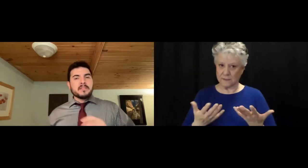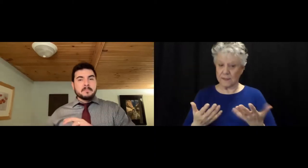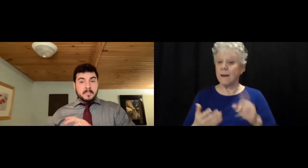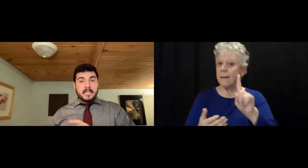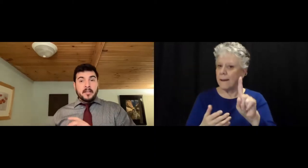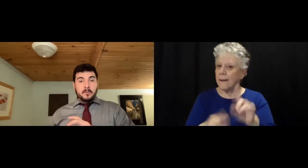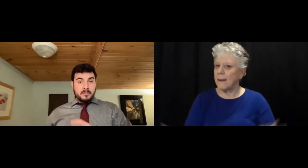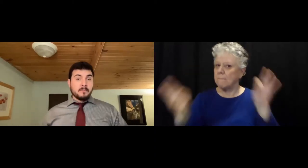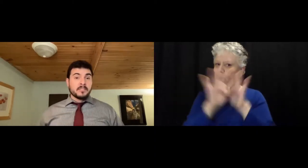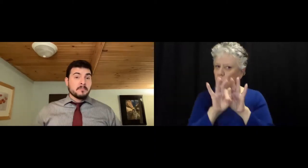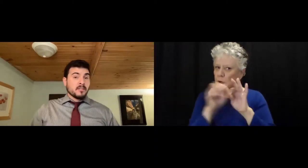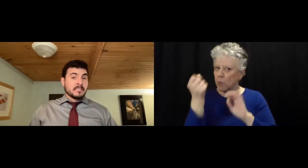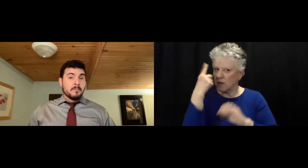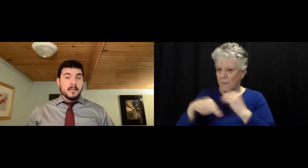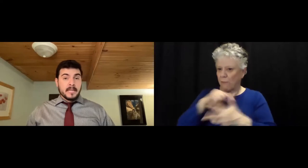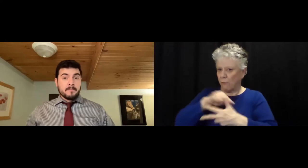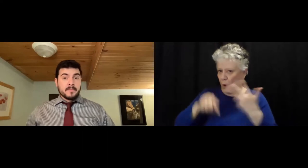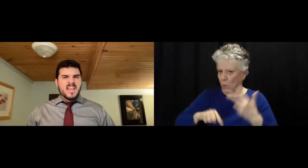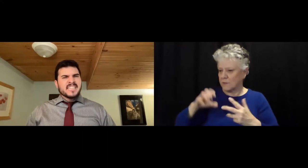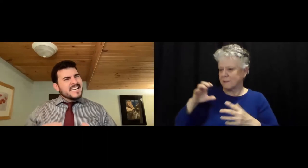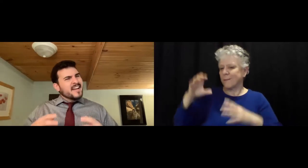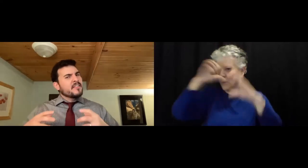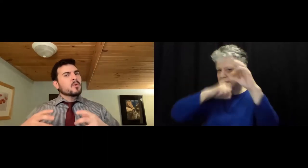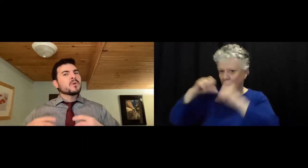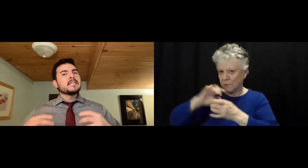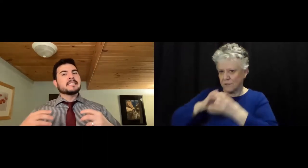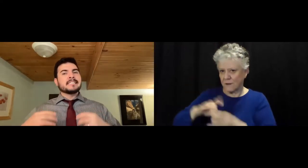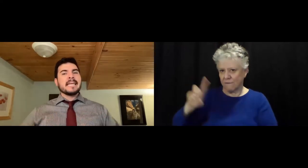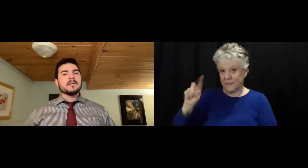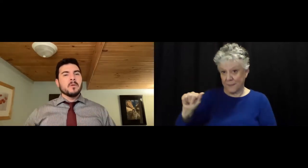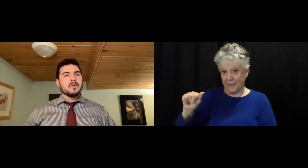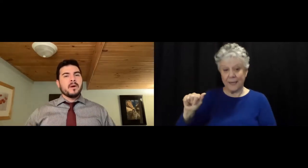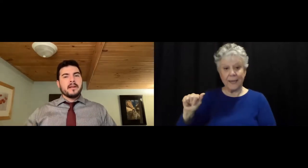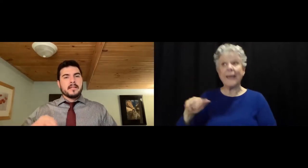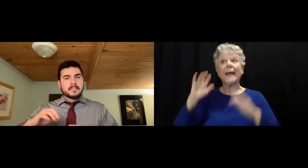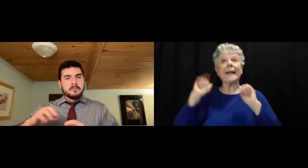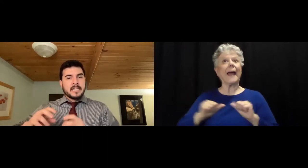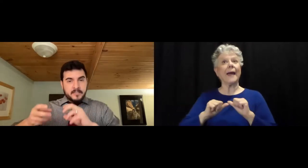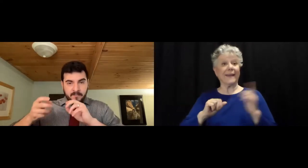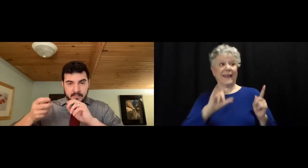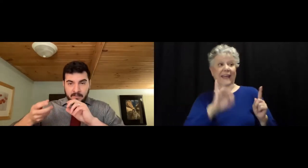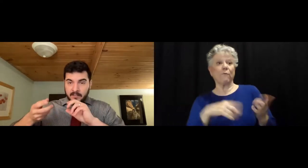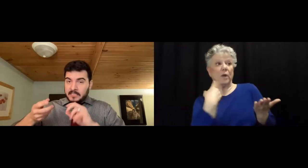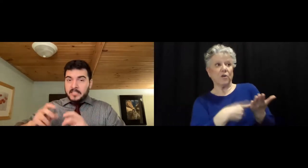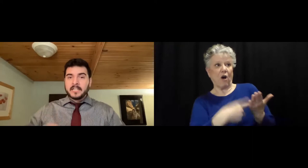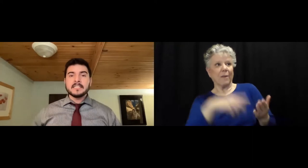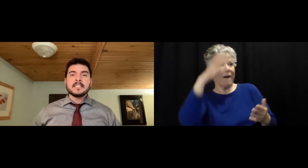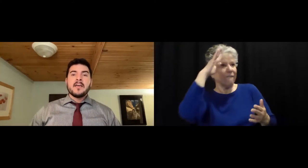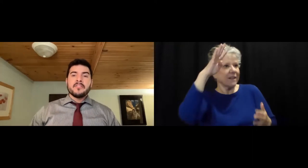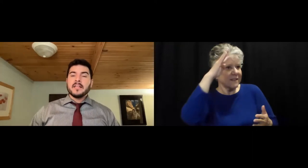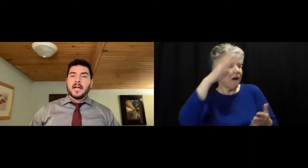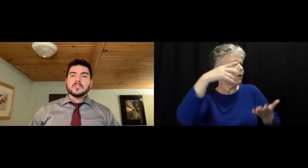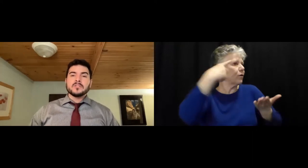understand about these particular presumptions about disability is that none of them are really sustainable when subjected to philosophically